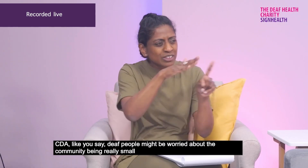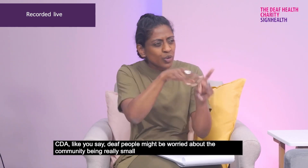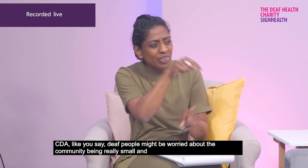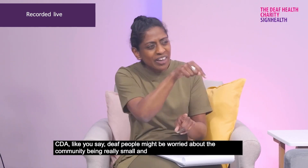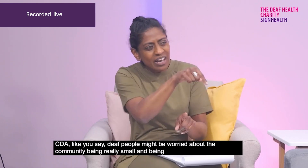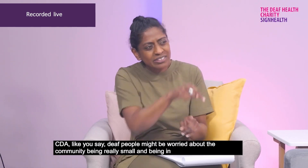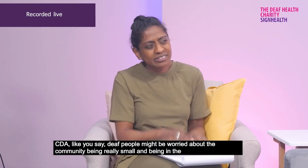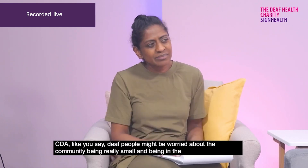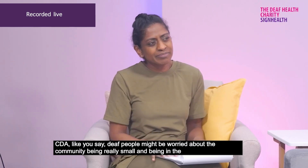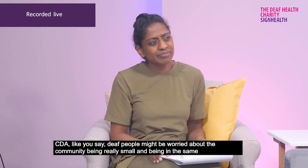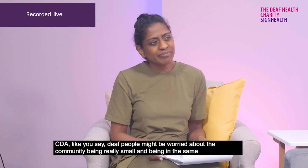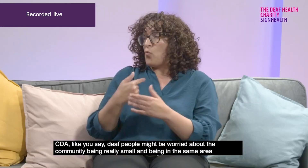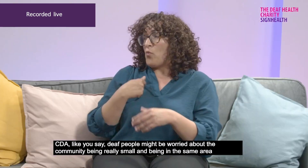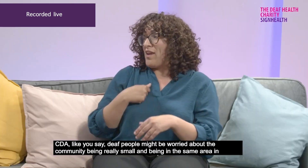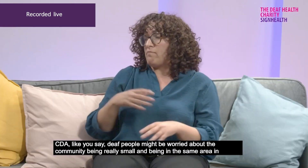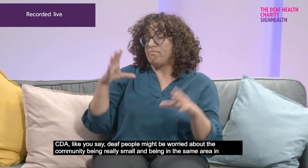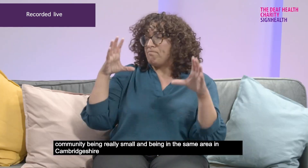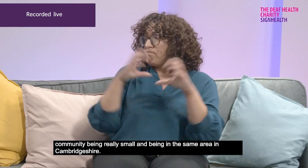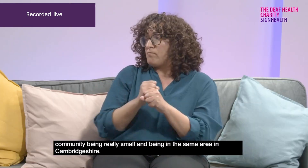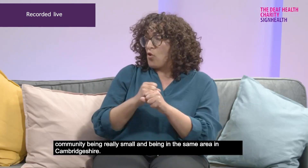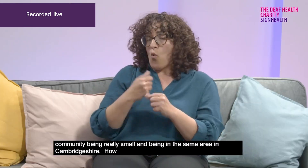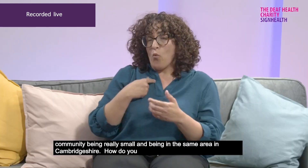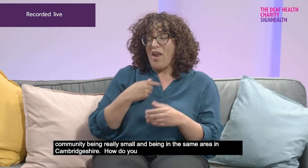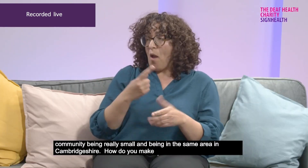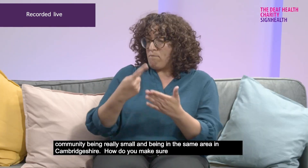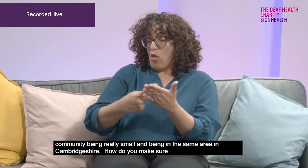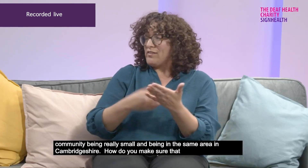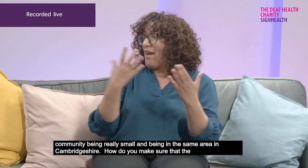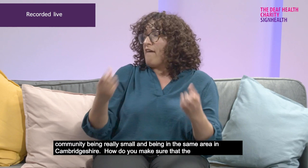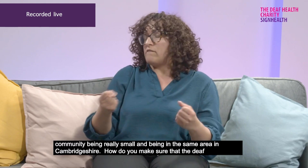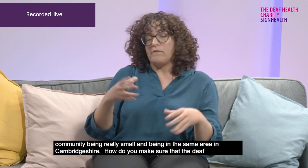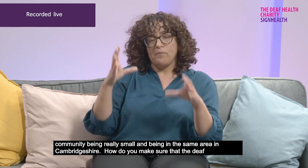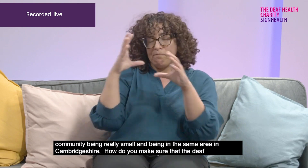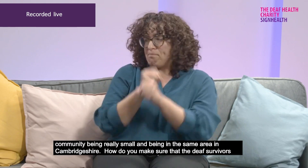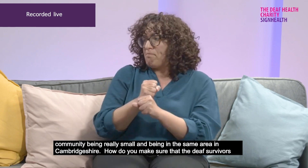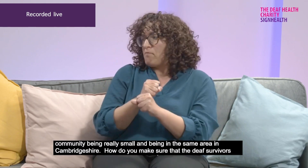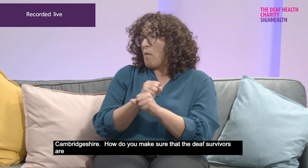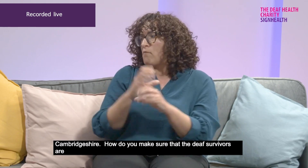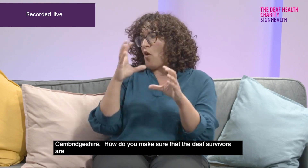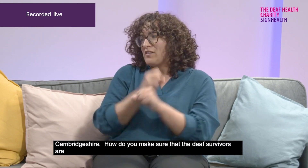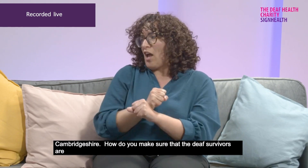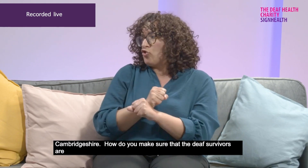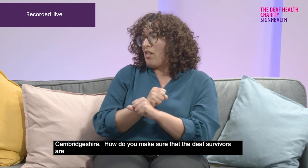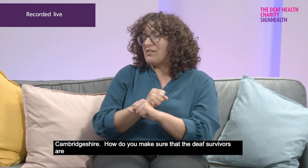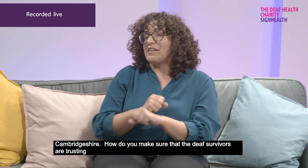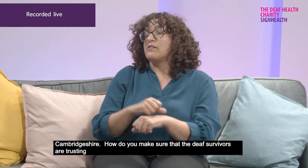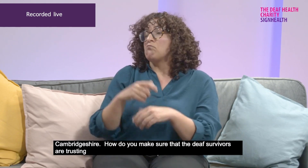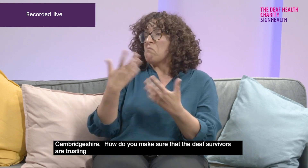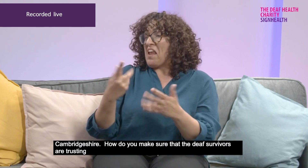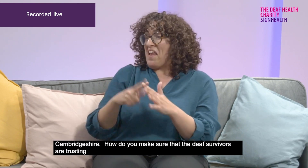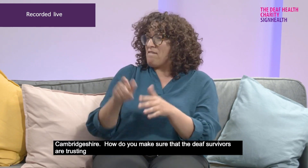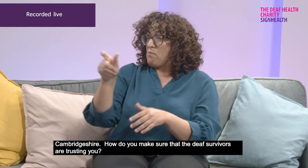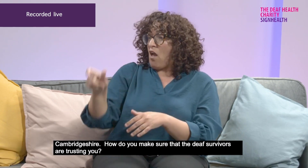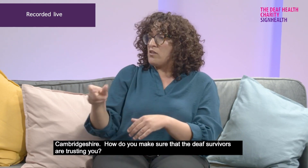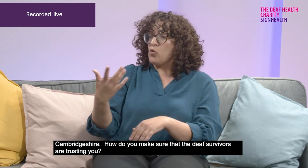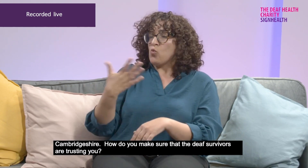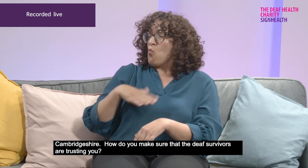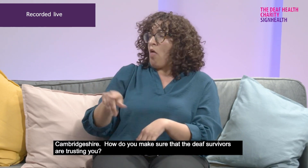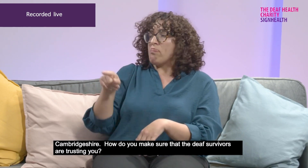being really small and being in the same area in Cambridgeshire. So how do you make sure that the deaf survivors are trusting you? Well, we are